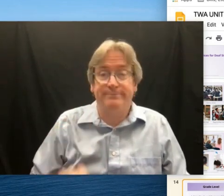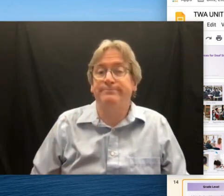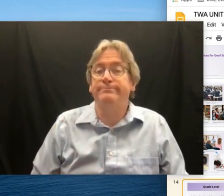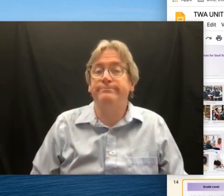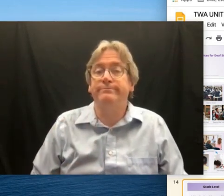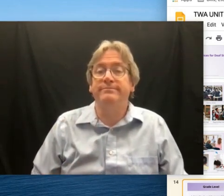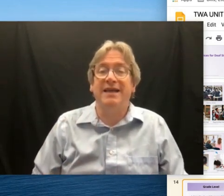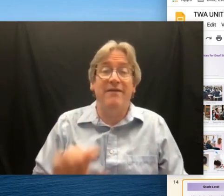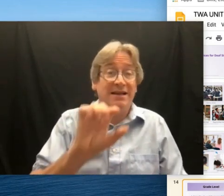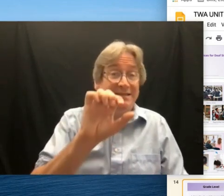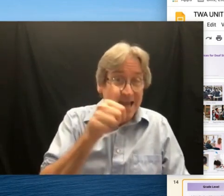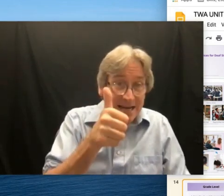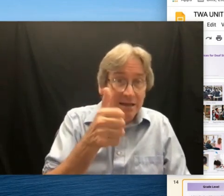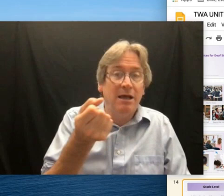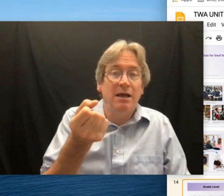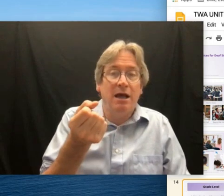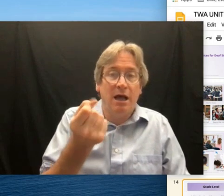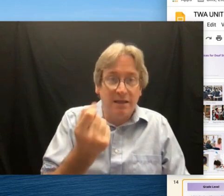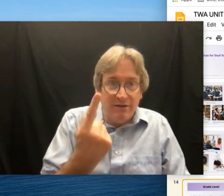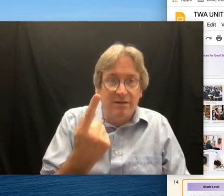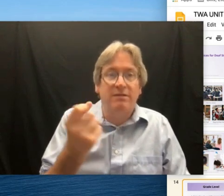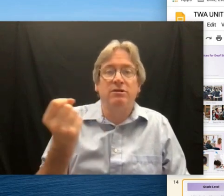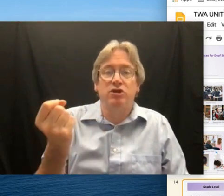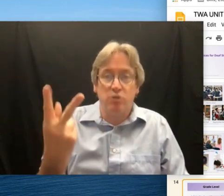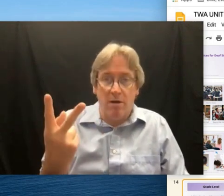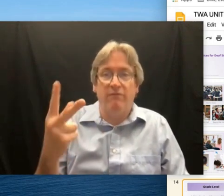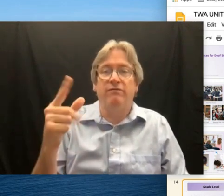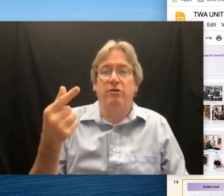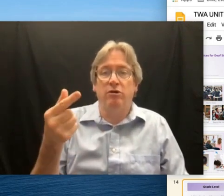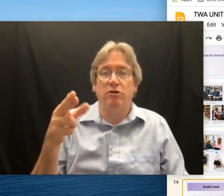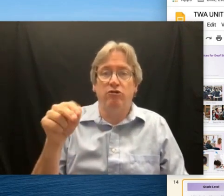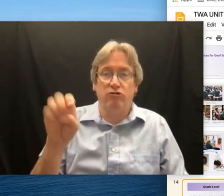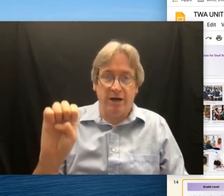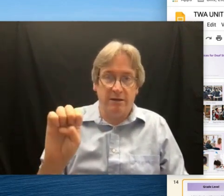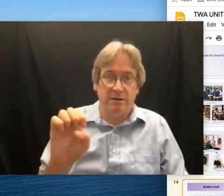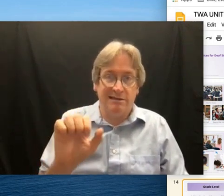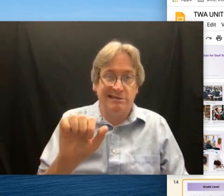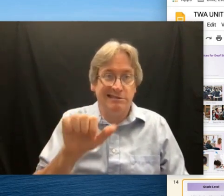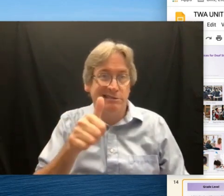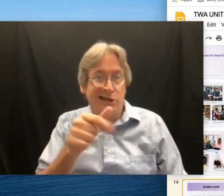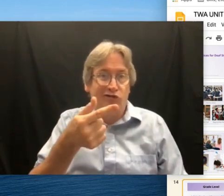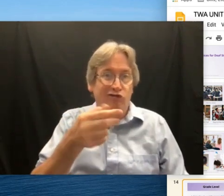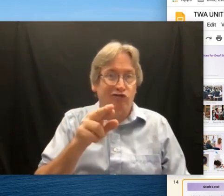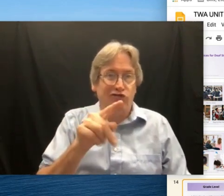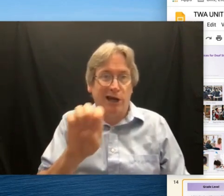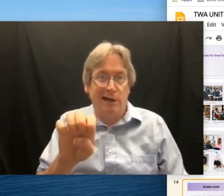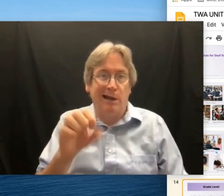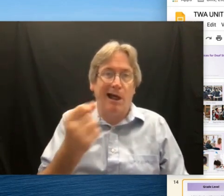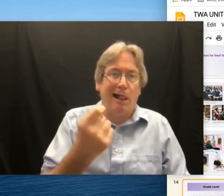Grade. And then 10th, 11th, 12th grade.